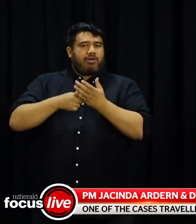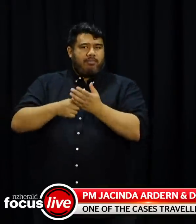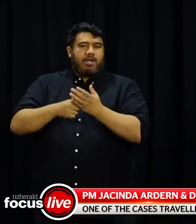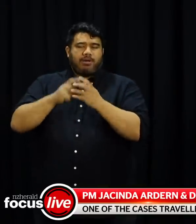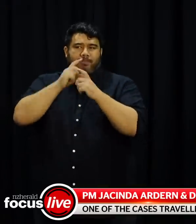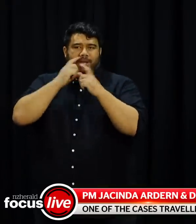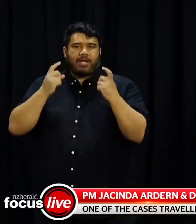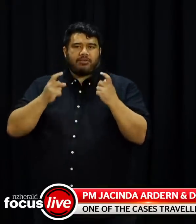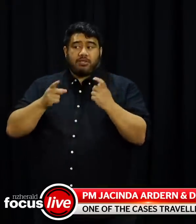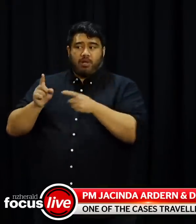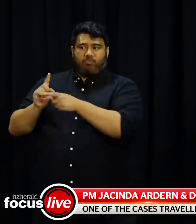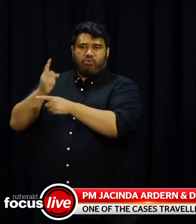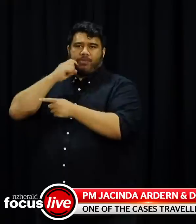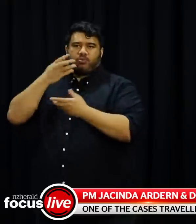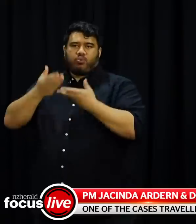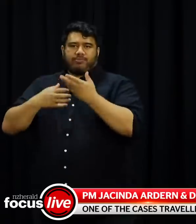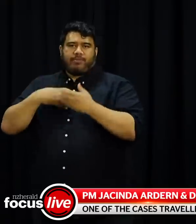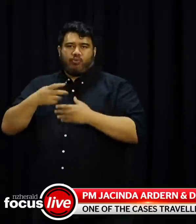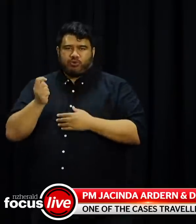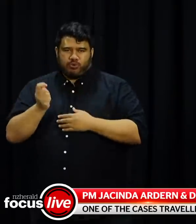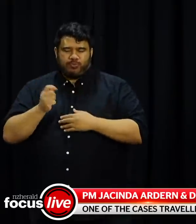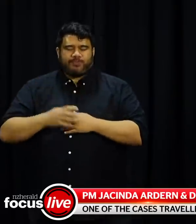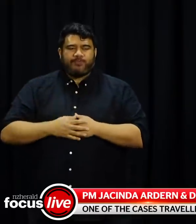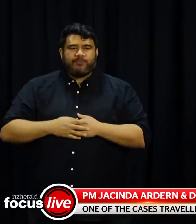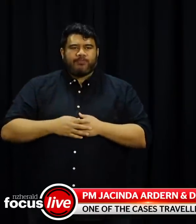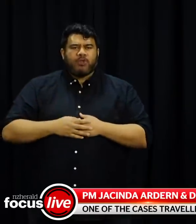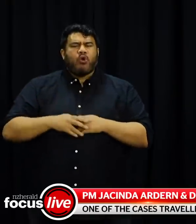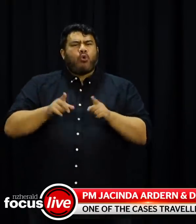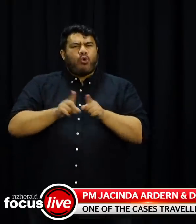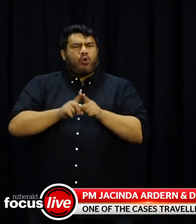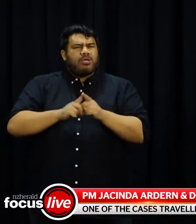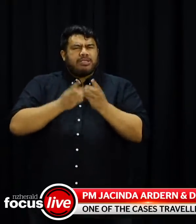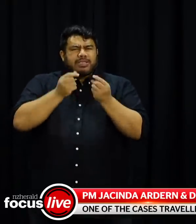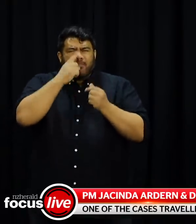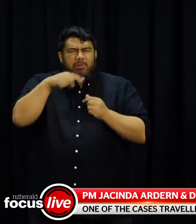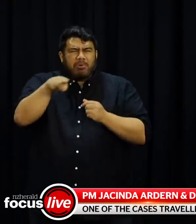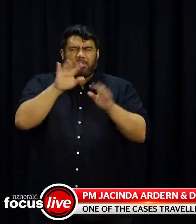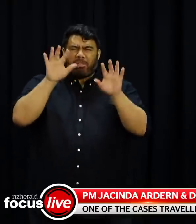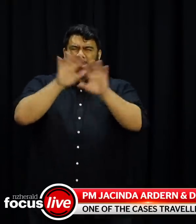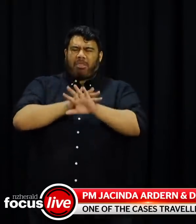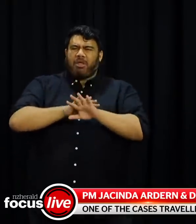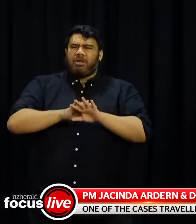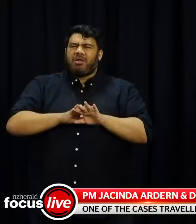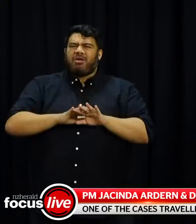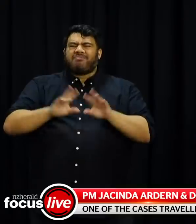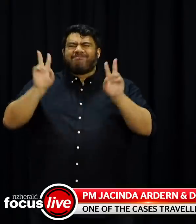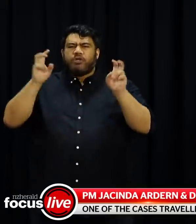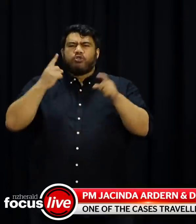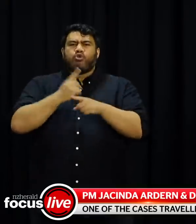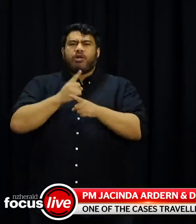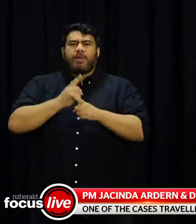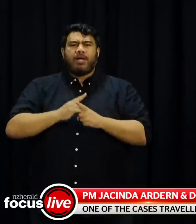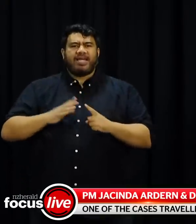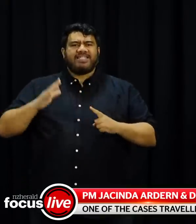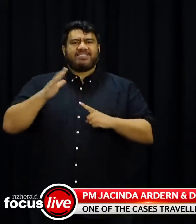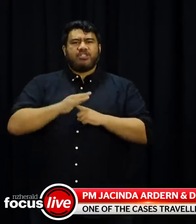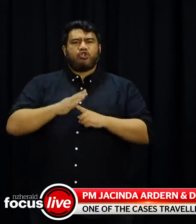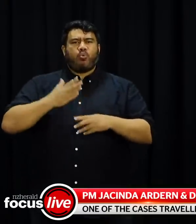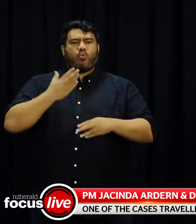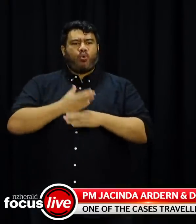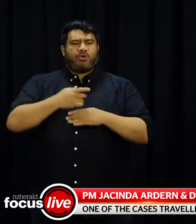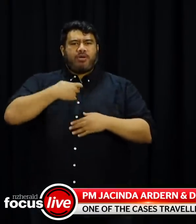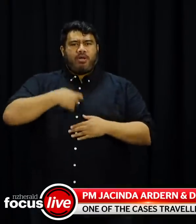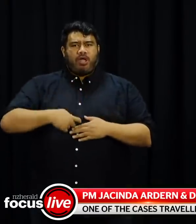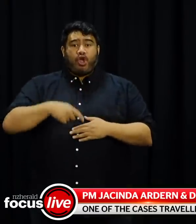shortly. Finally, we've heard a little bit of confusion about what is considered an essential worker. Again, the Prime Minister will speak to that. If you are